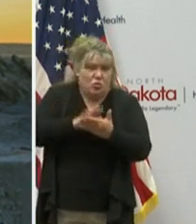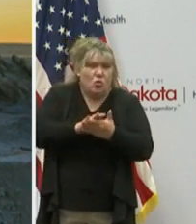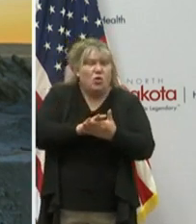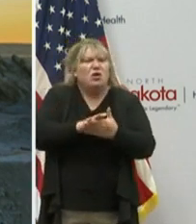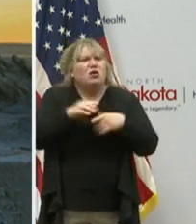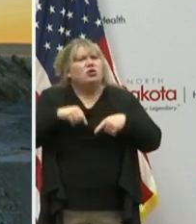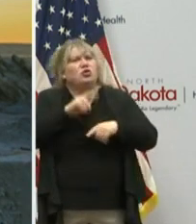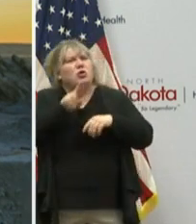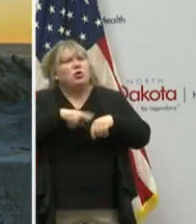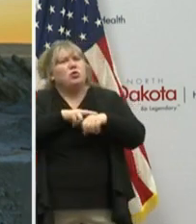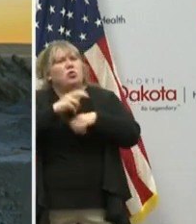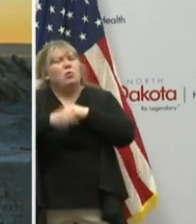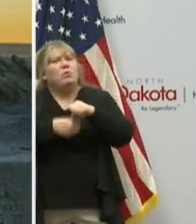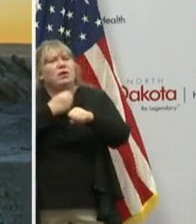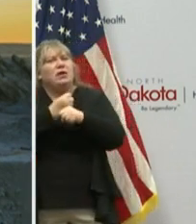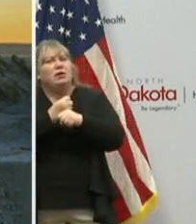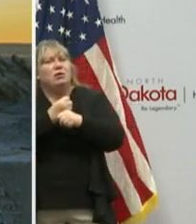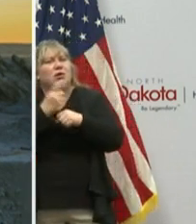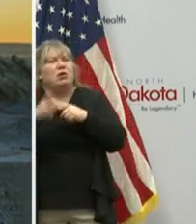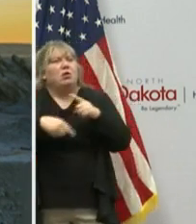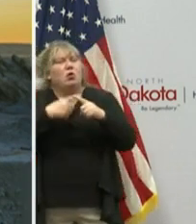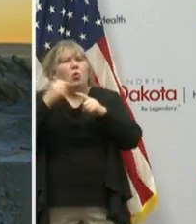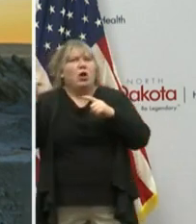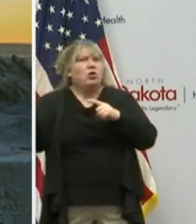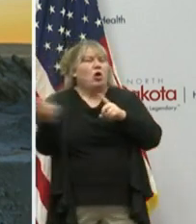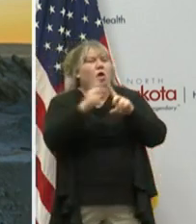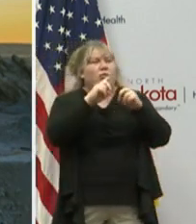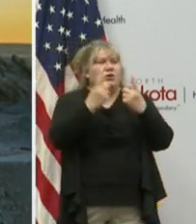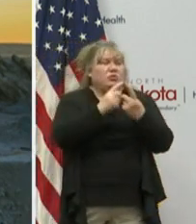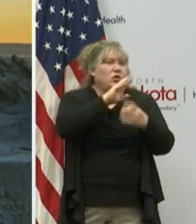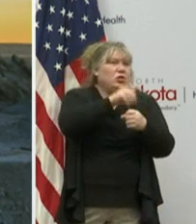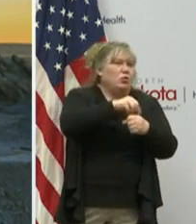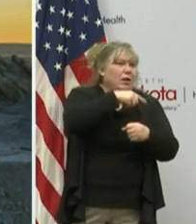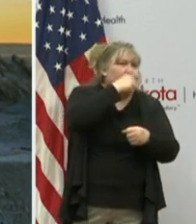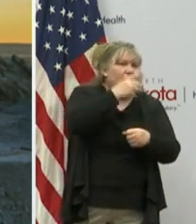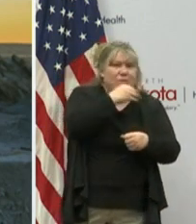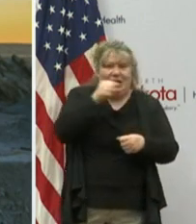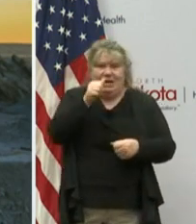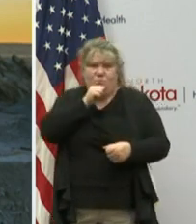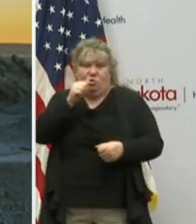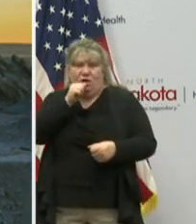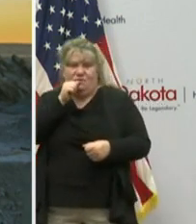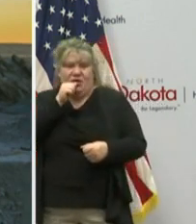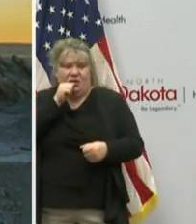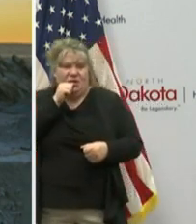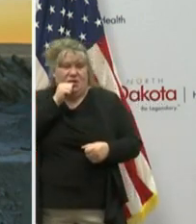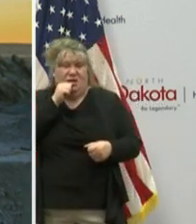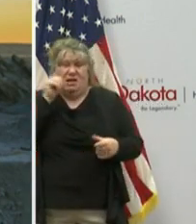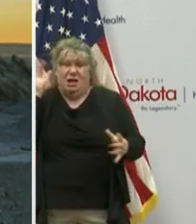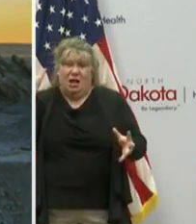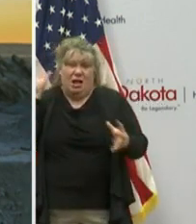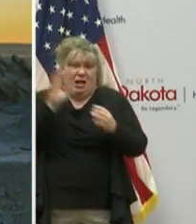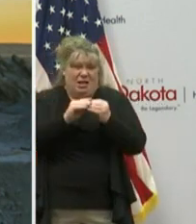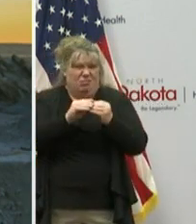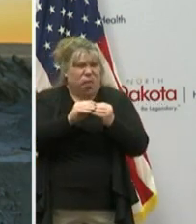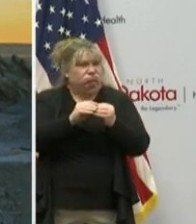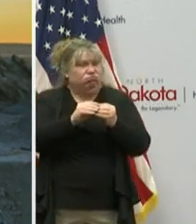during the normal year, when we take all the districts, including public and private, hard to believe it, again, these